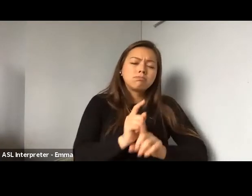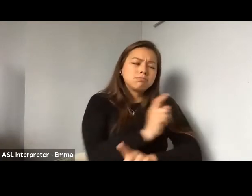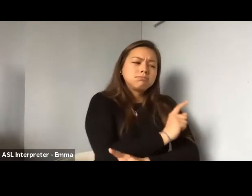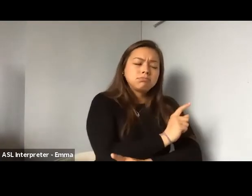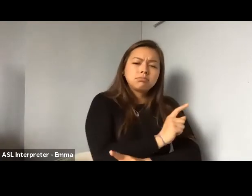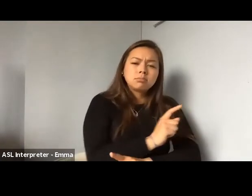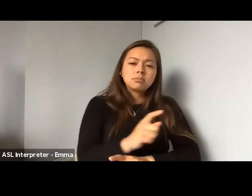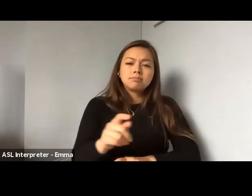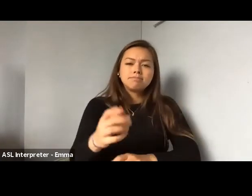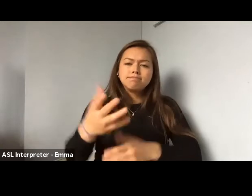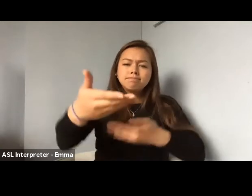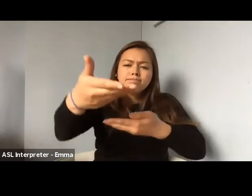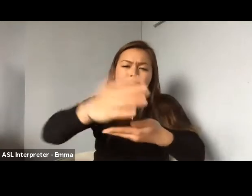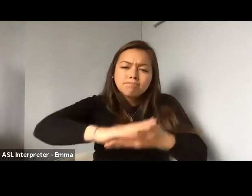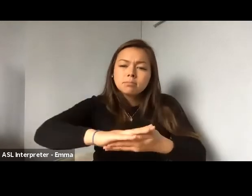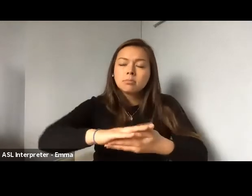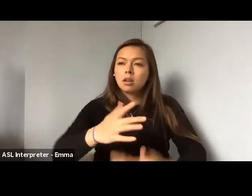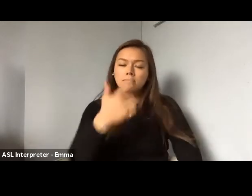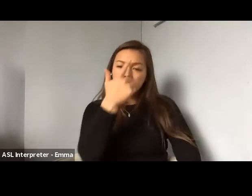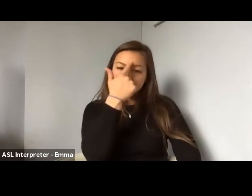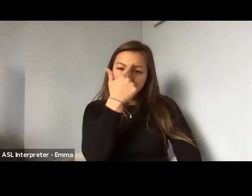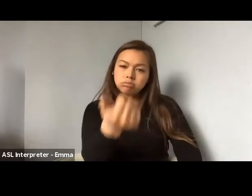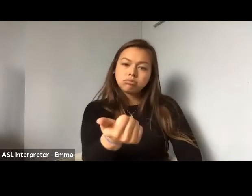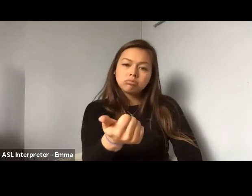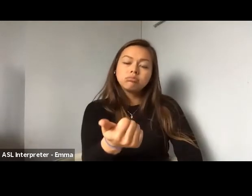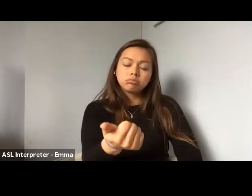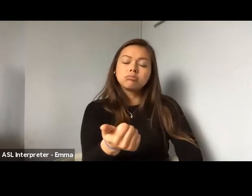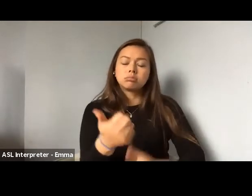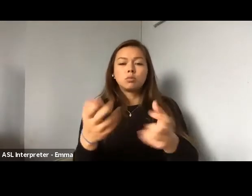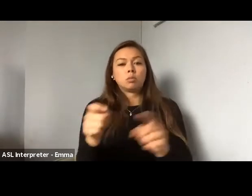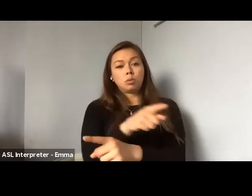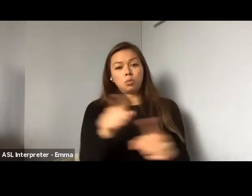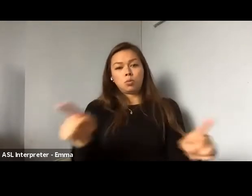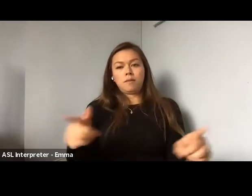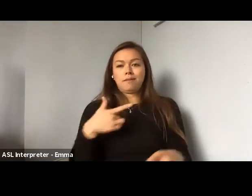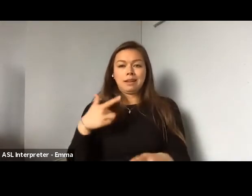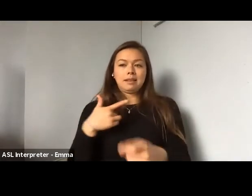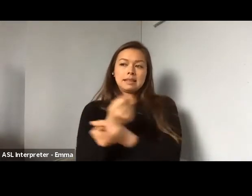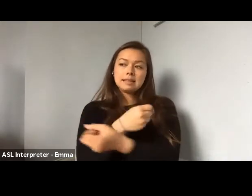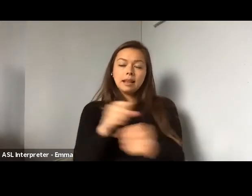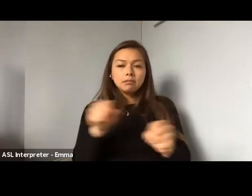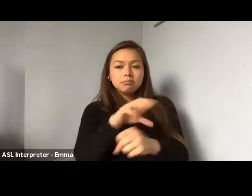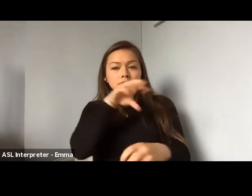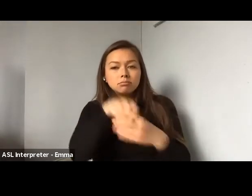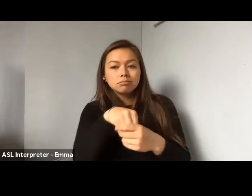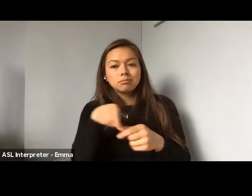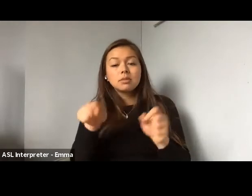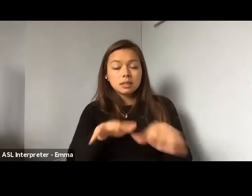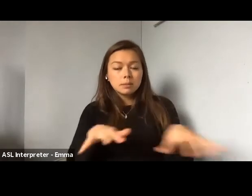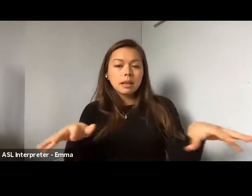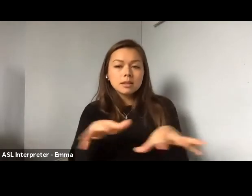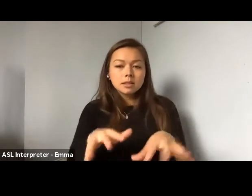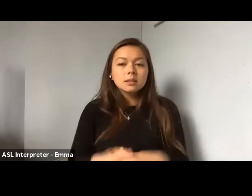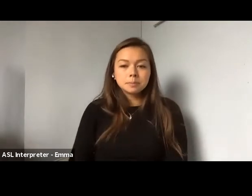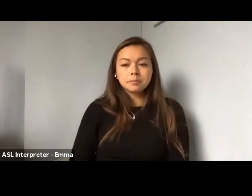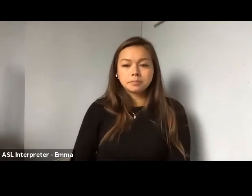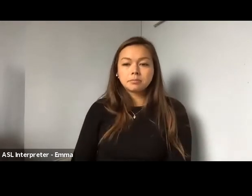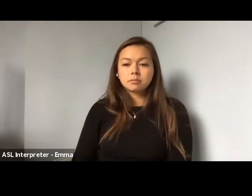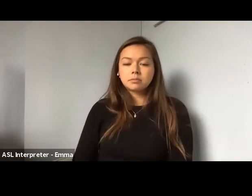hackathon if needed, so that folks really kind of felt safe to be in this space. And then we trained